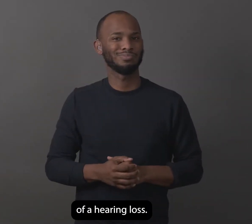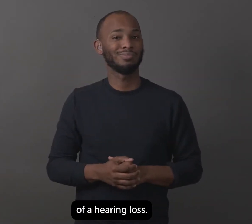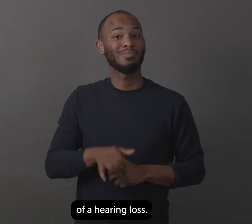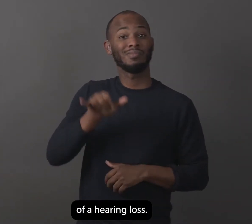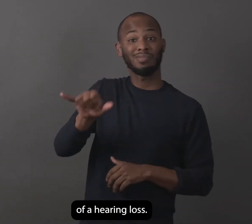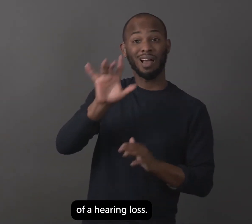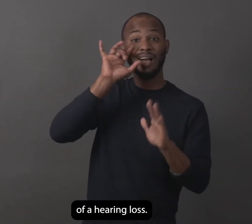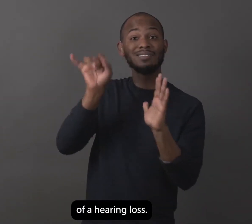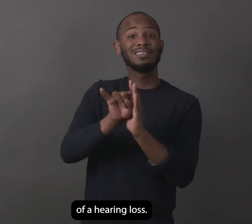loss.